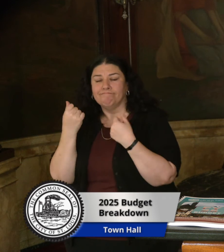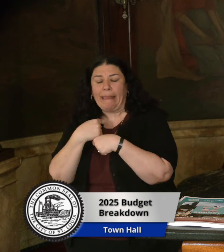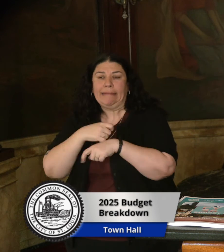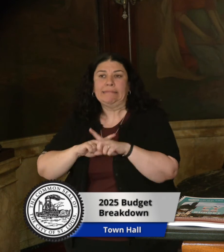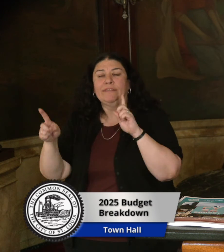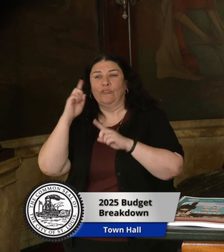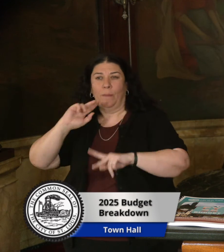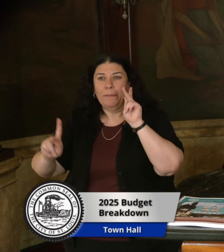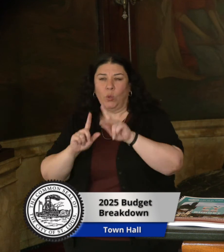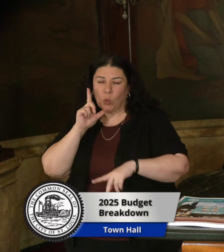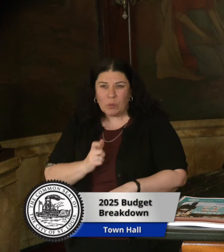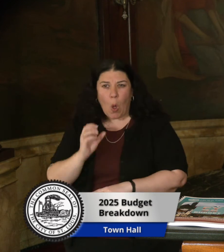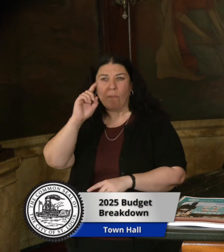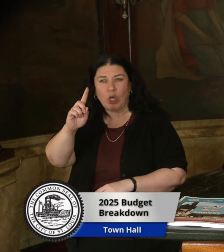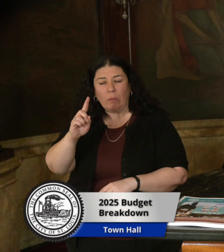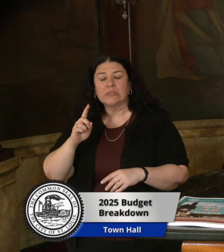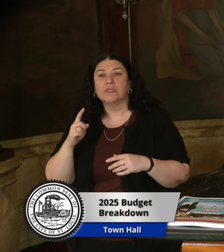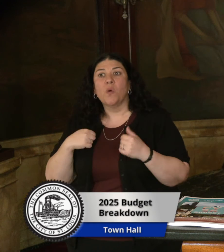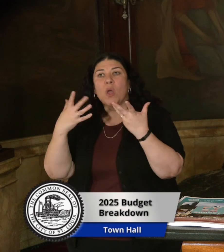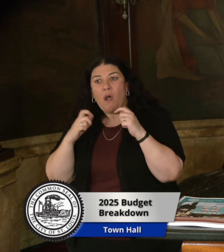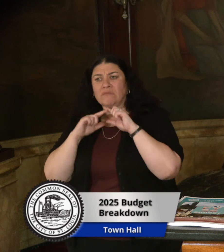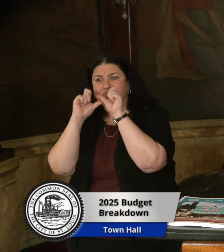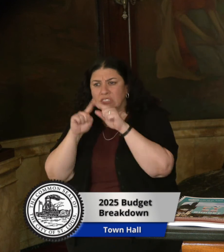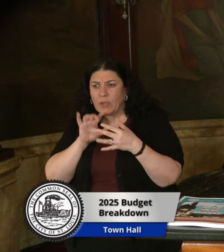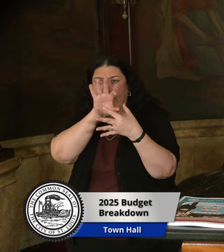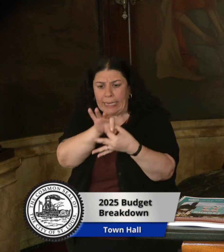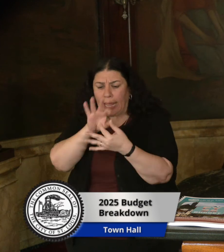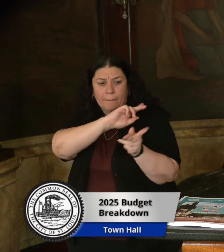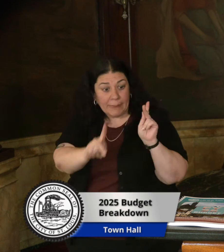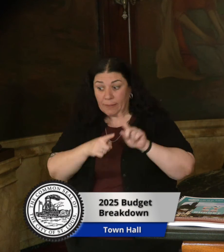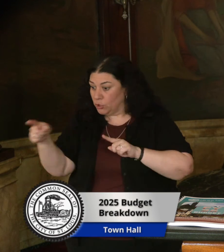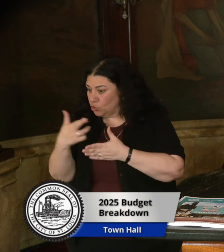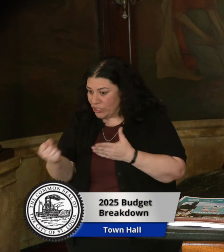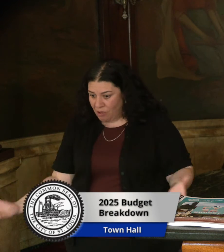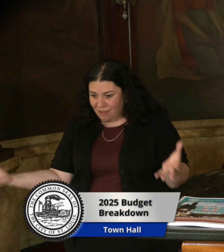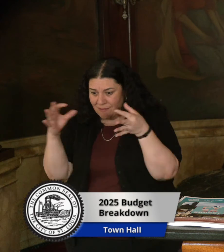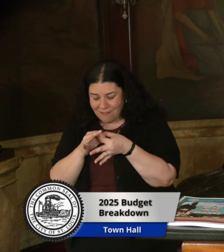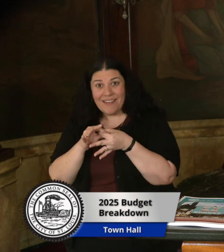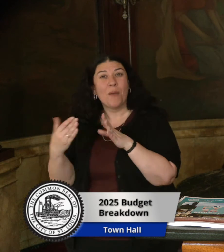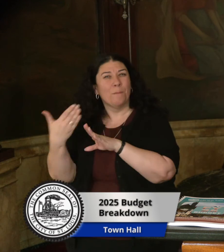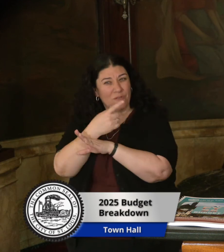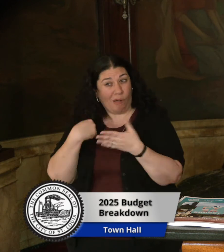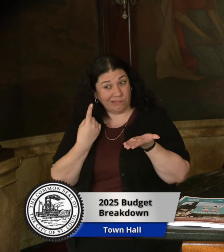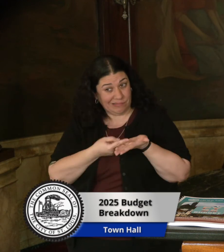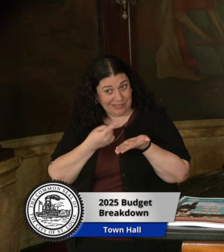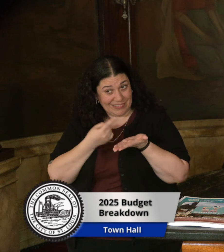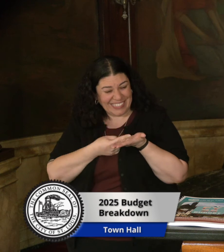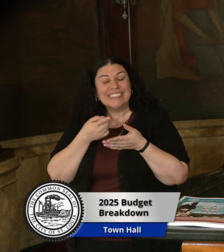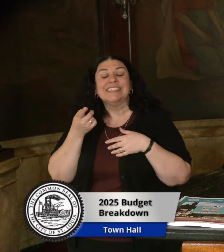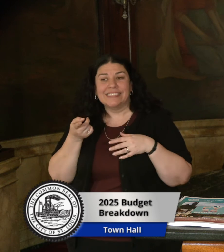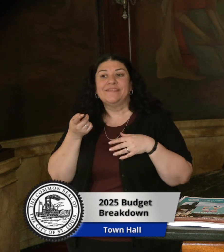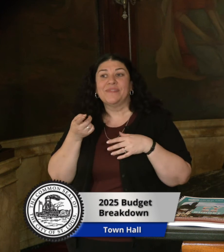to continue to help connect people to vital resources. And as we previously discussed, the Department